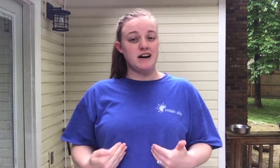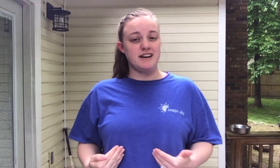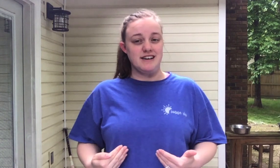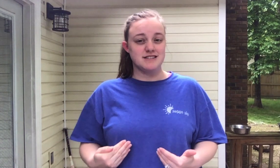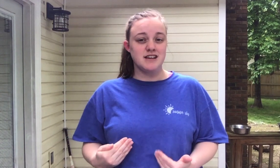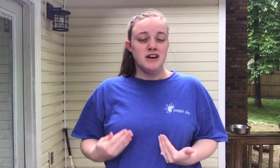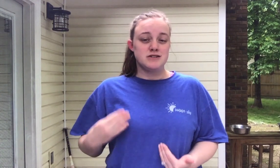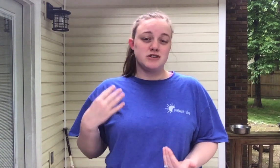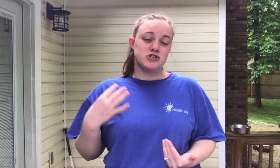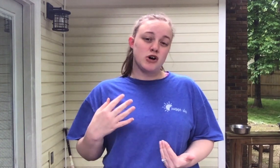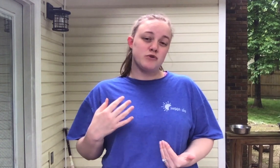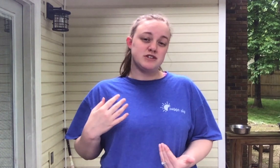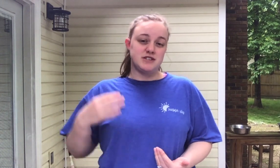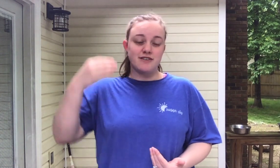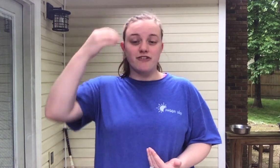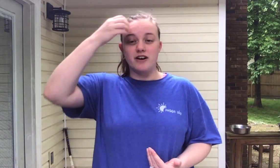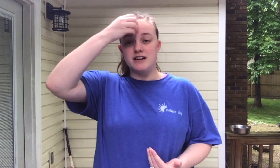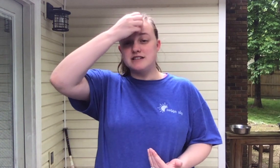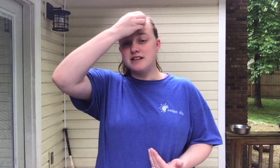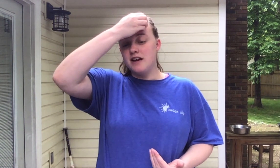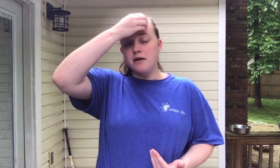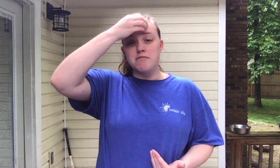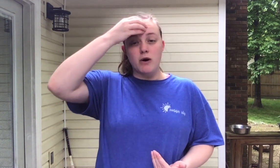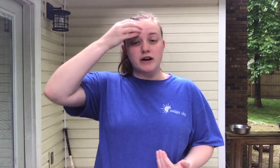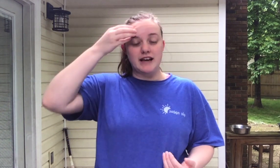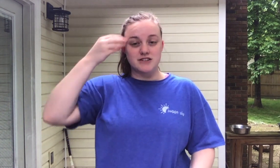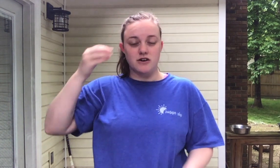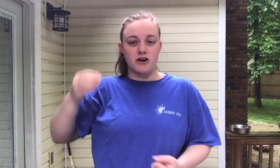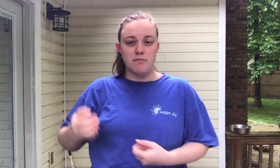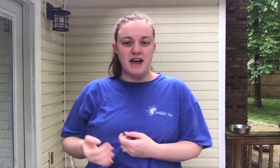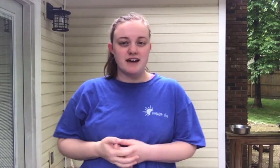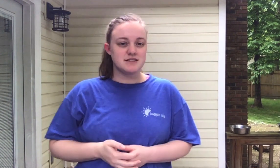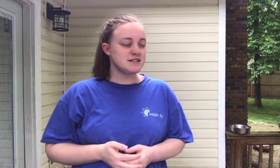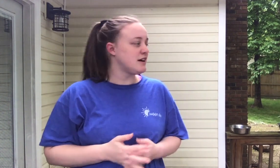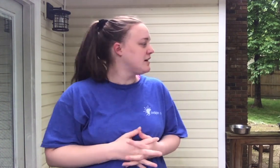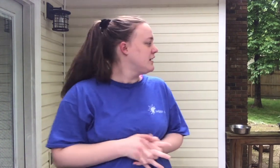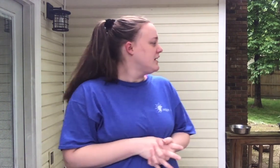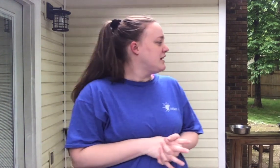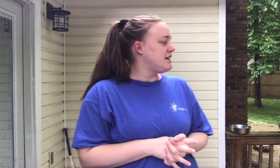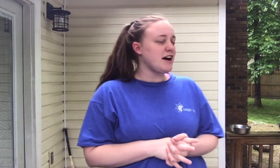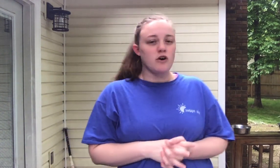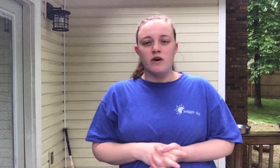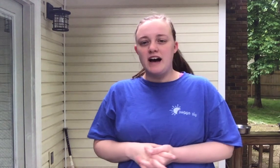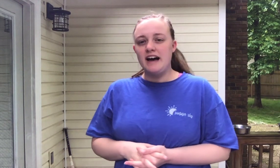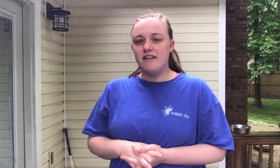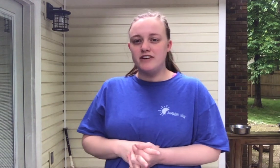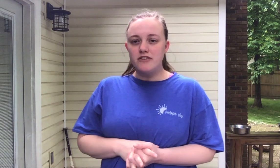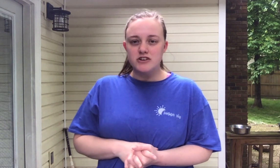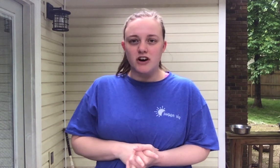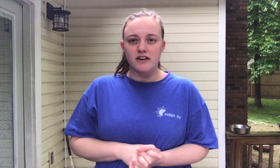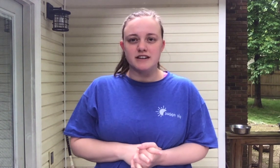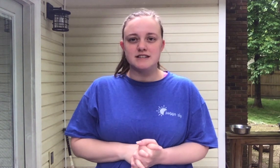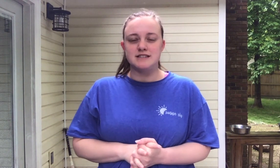bodies to show the different markings on our pets. Now, I have another dog, and his